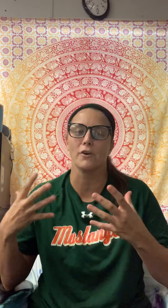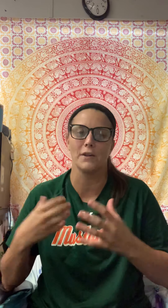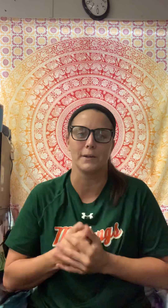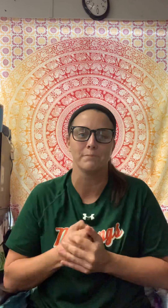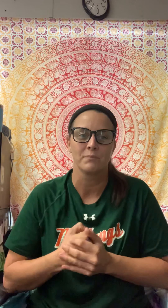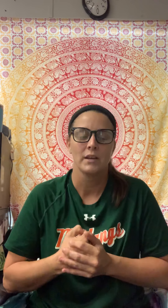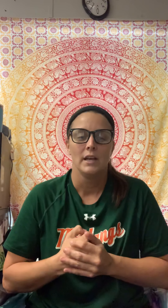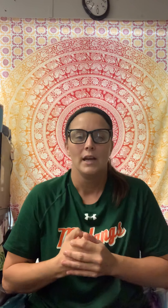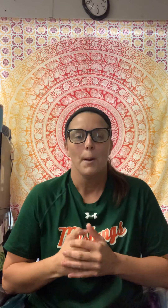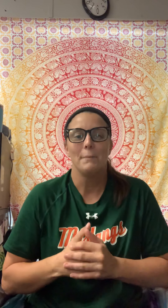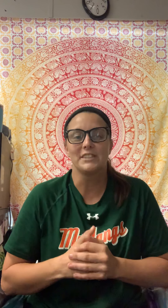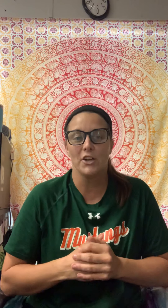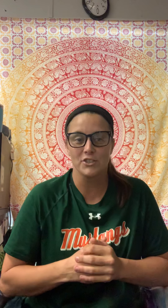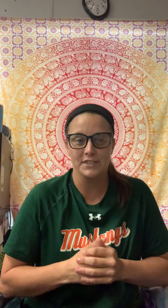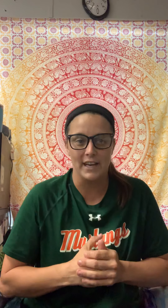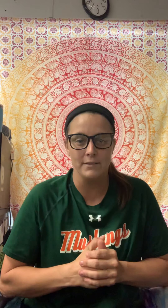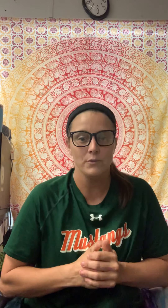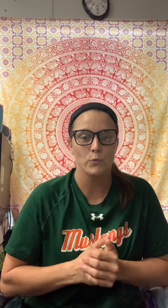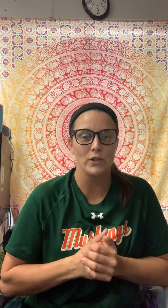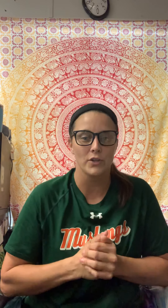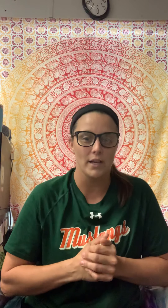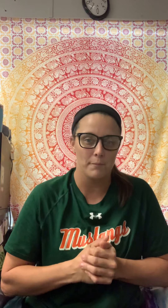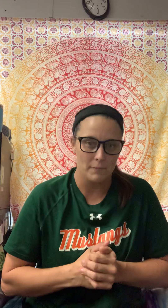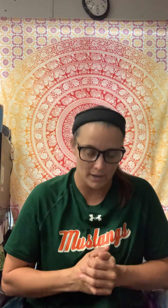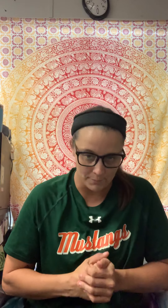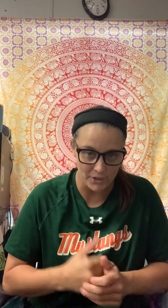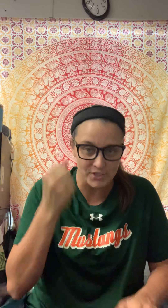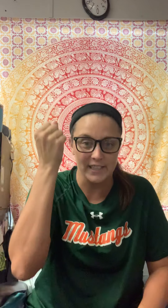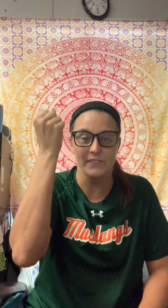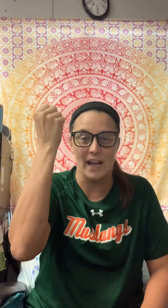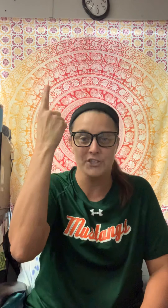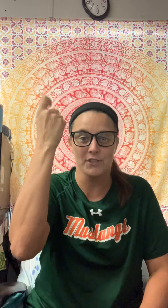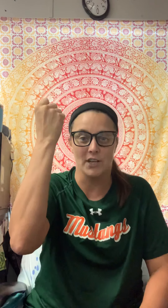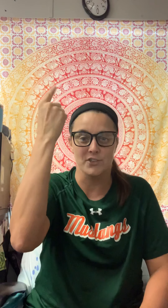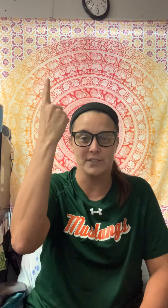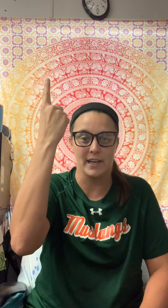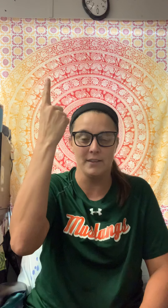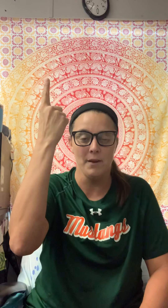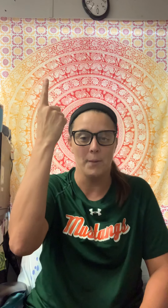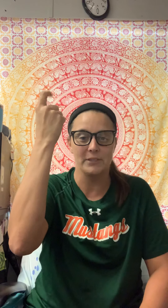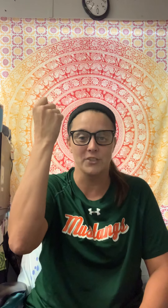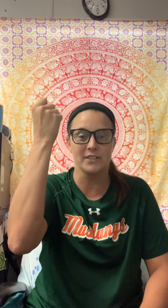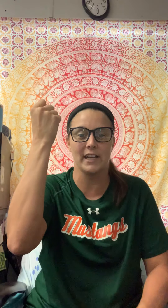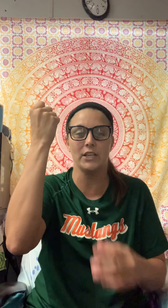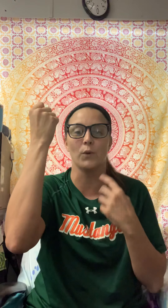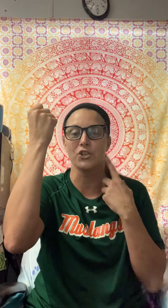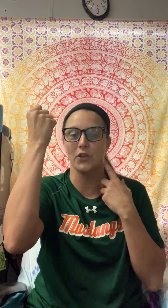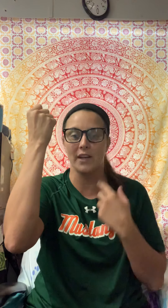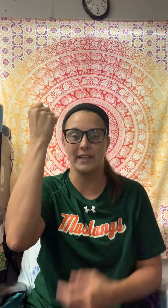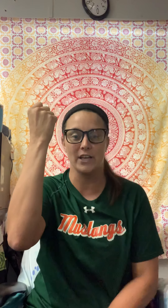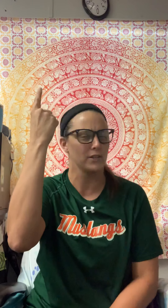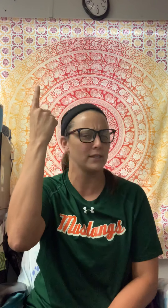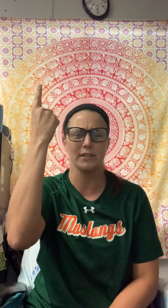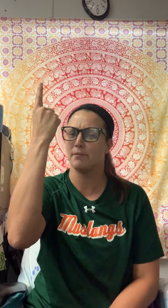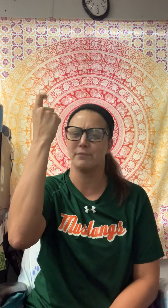feeling. Misunderstand, we learned understand last year's understand. Misunderstand, you want to show that negation, just